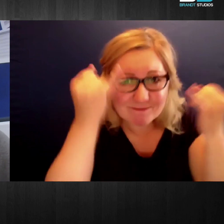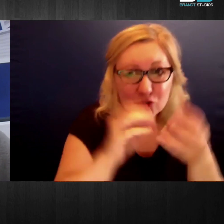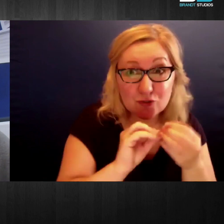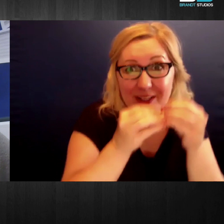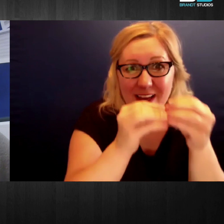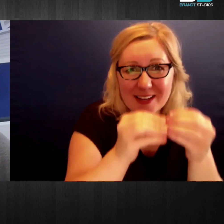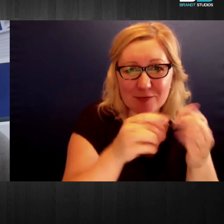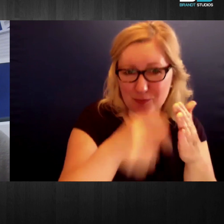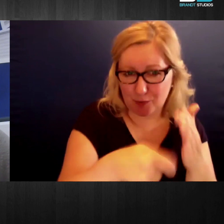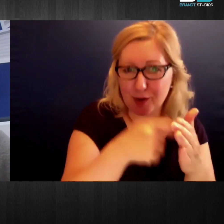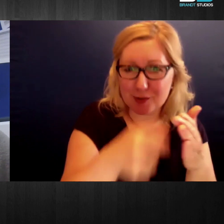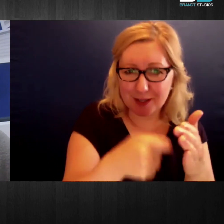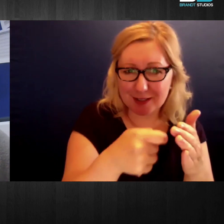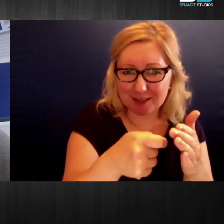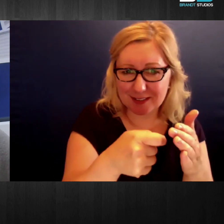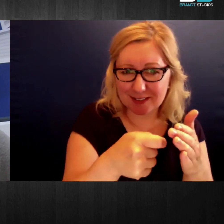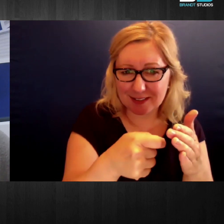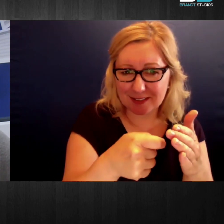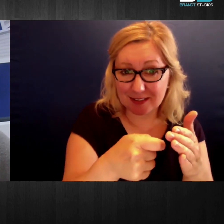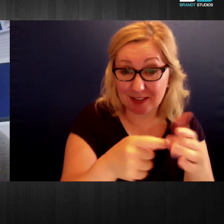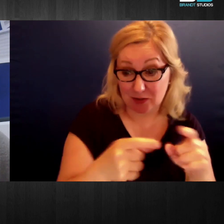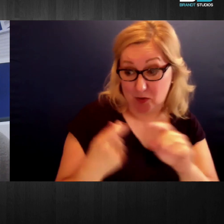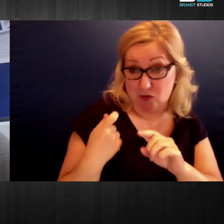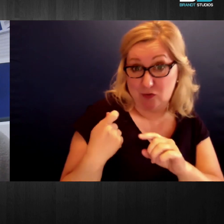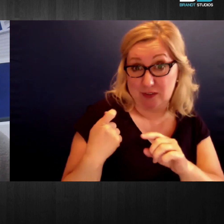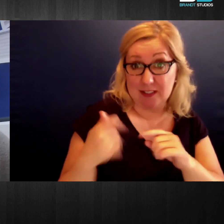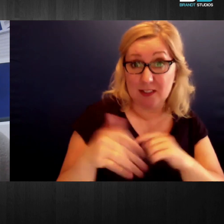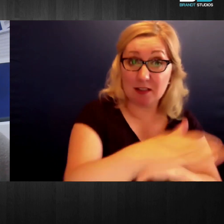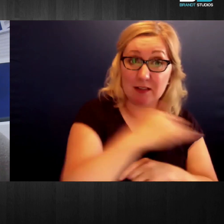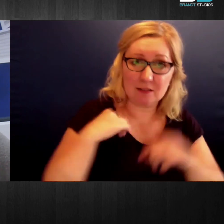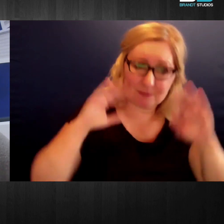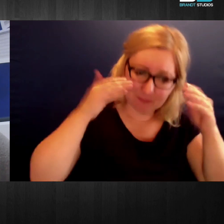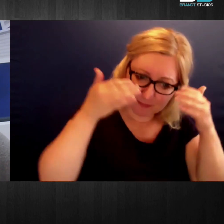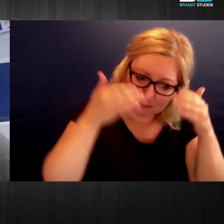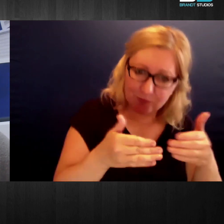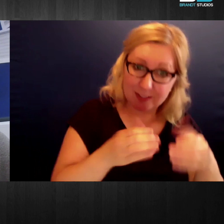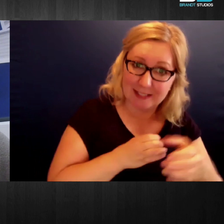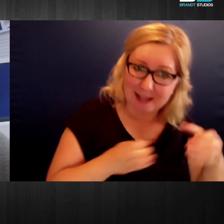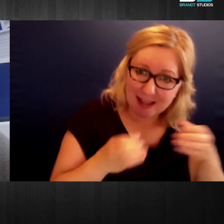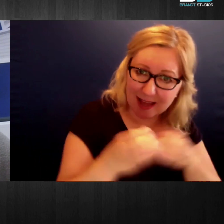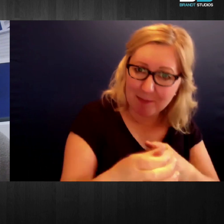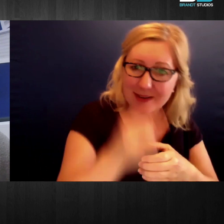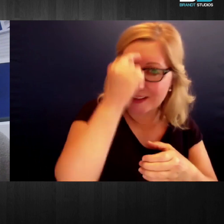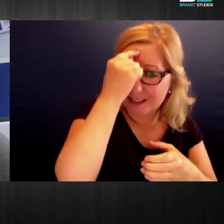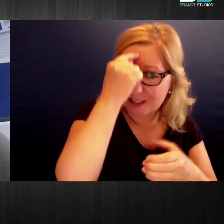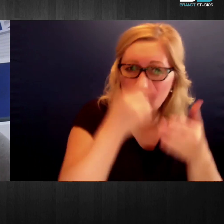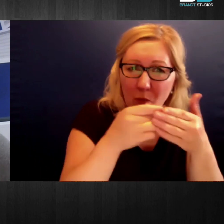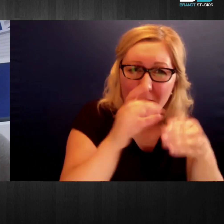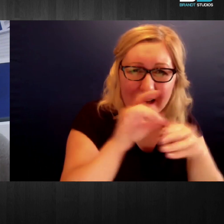the idea of empathy, and kind of exploring kind of different themes and topics through that.